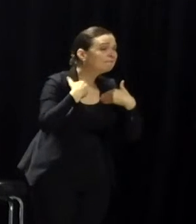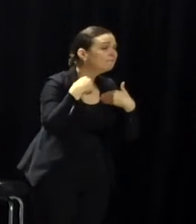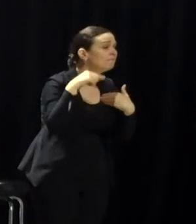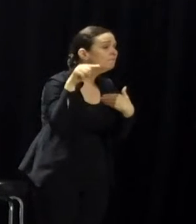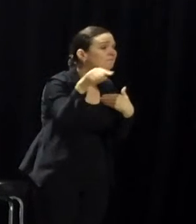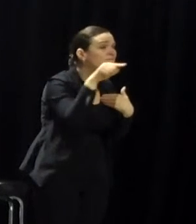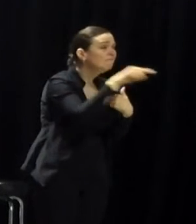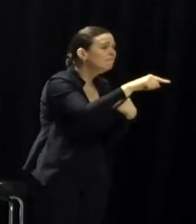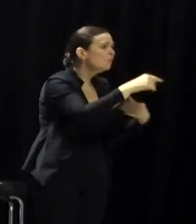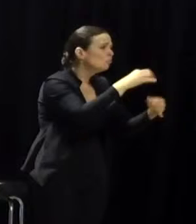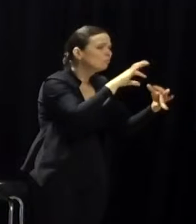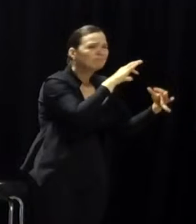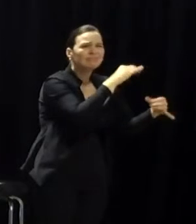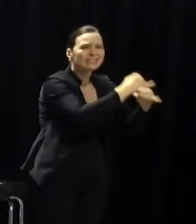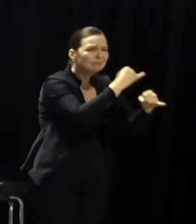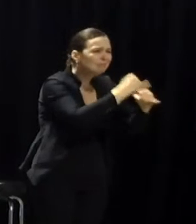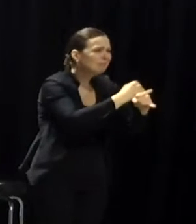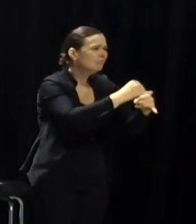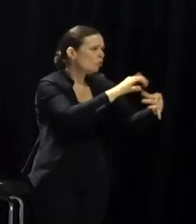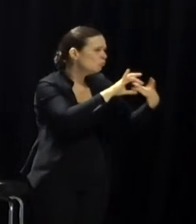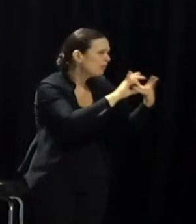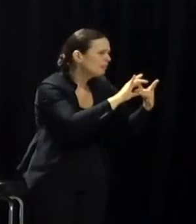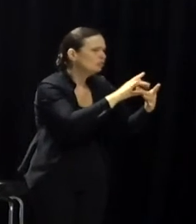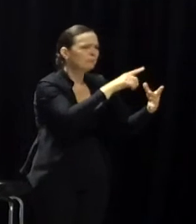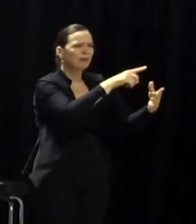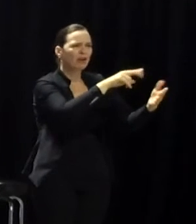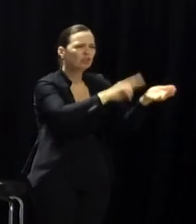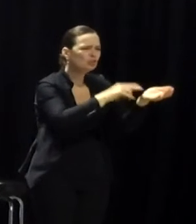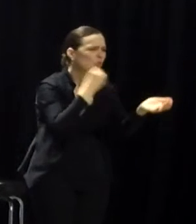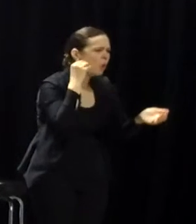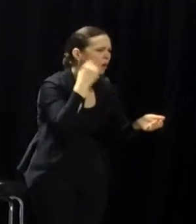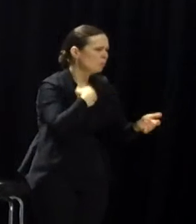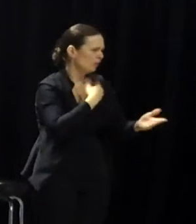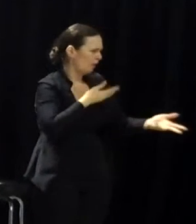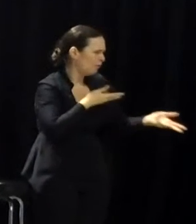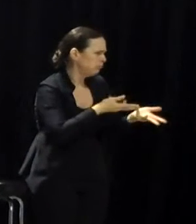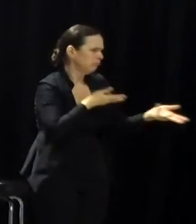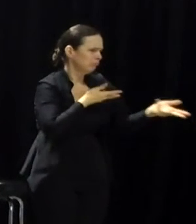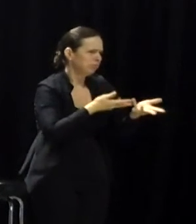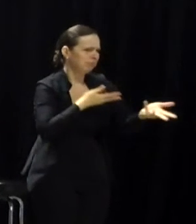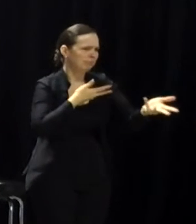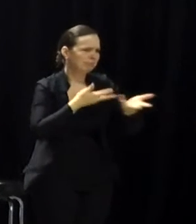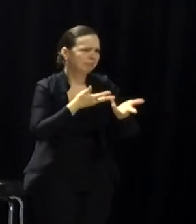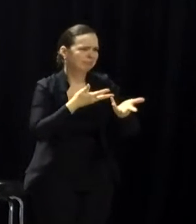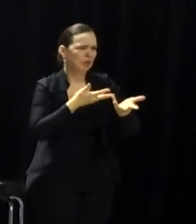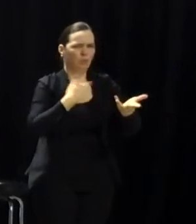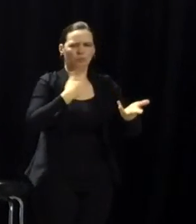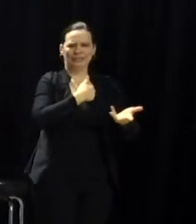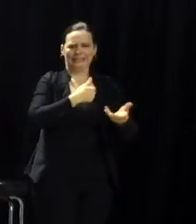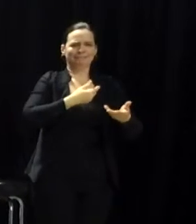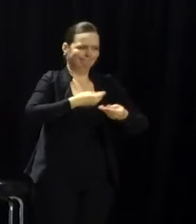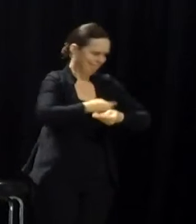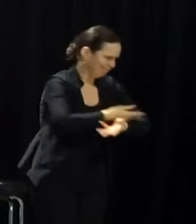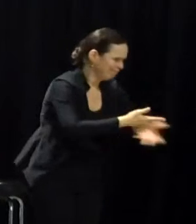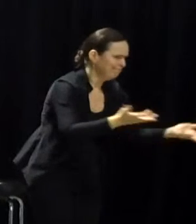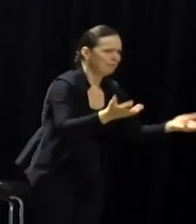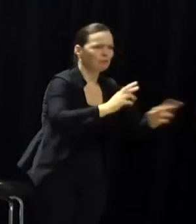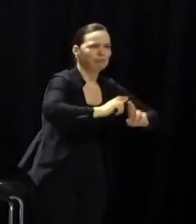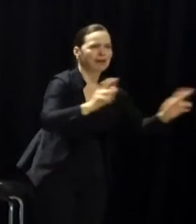state can get the vaccine from these pharmacies, they can do it themselves or they can have us